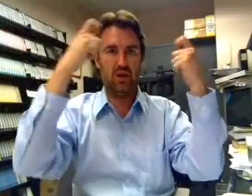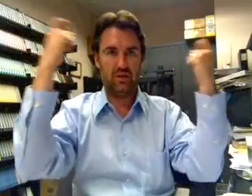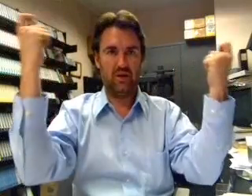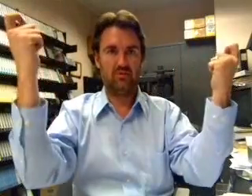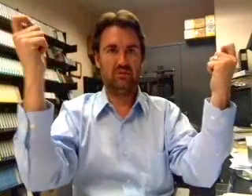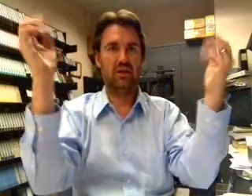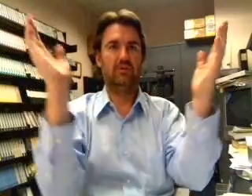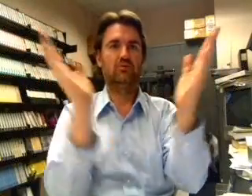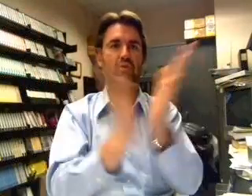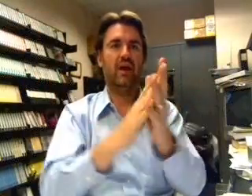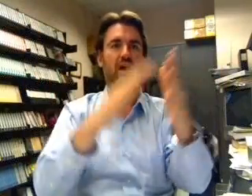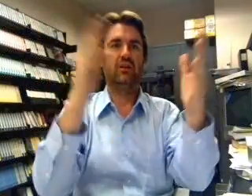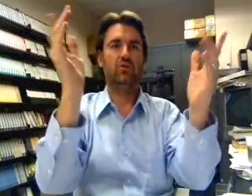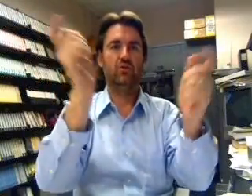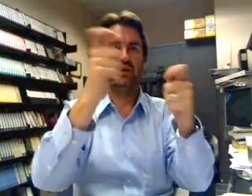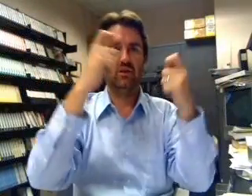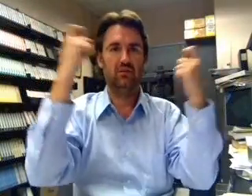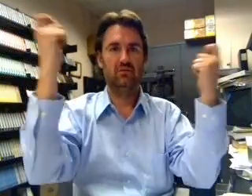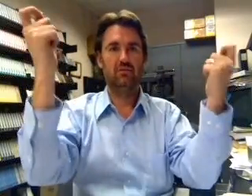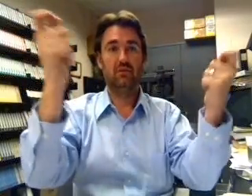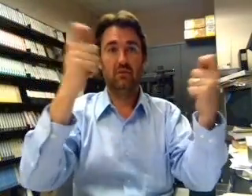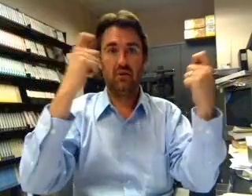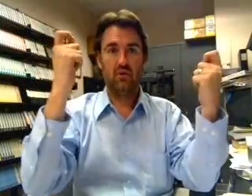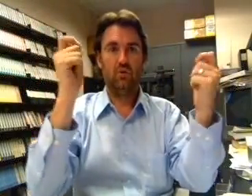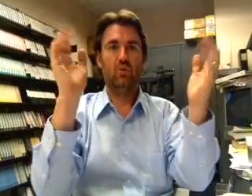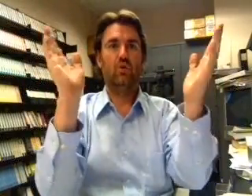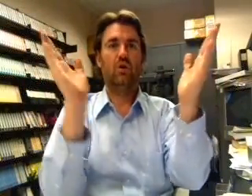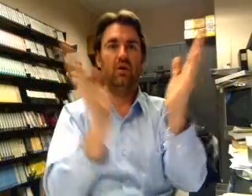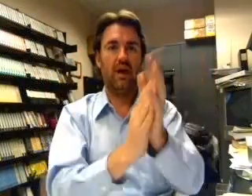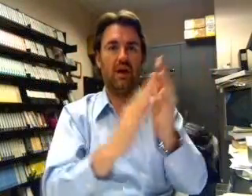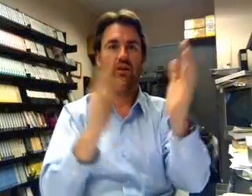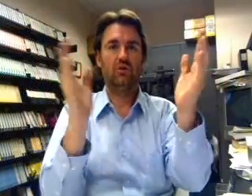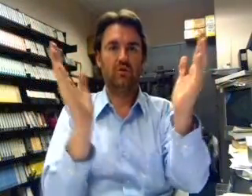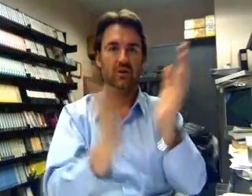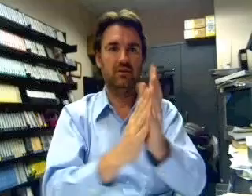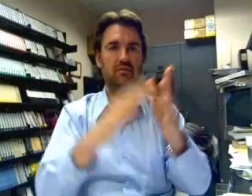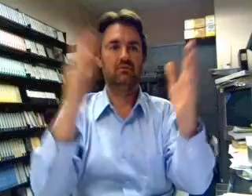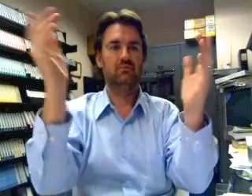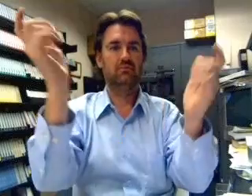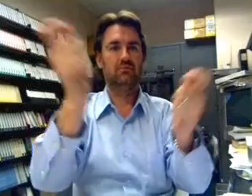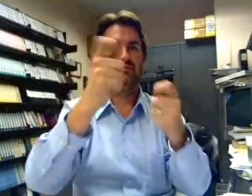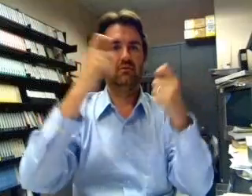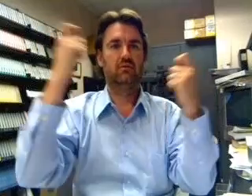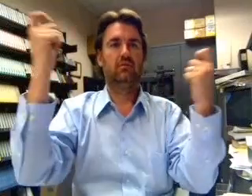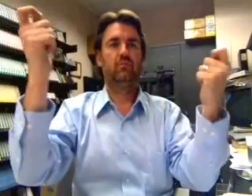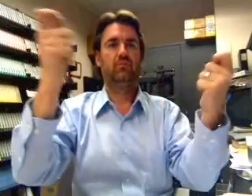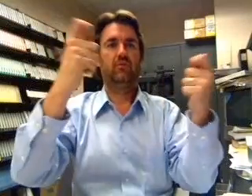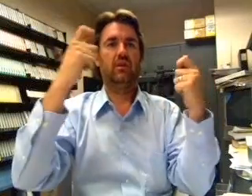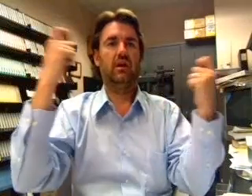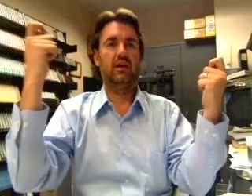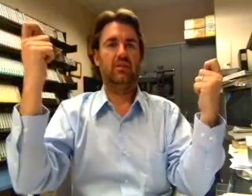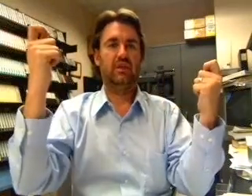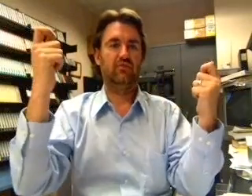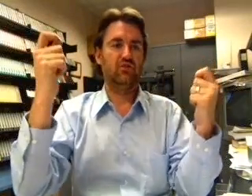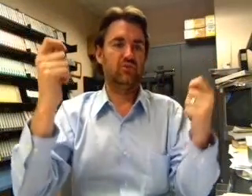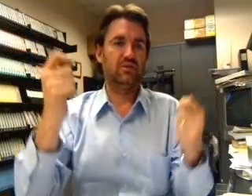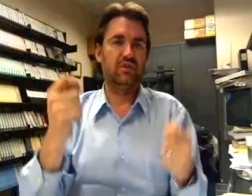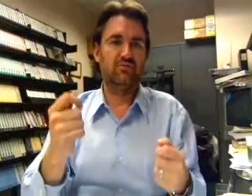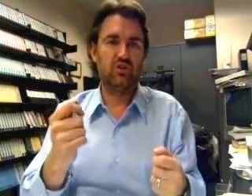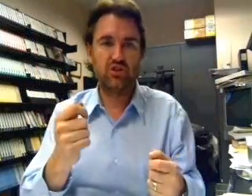around a couple of times. So hallelujah or hallelujah. Okay, and then if you're doing some